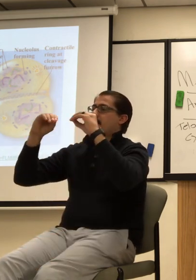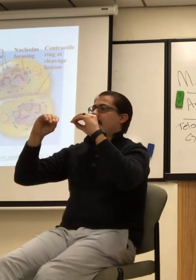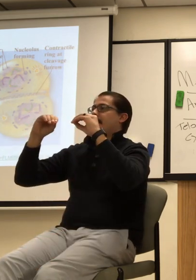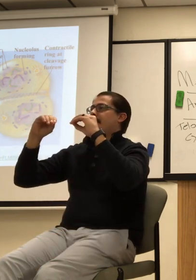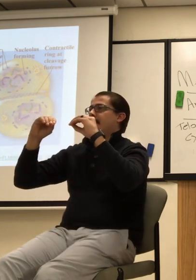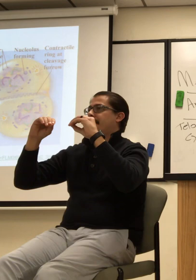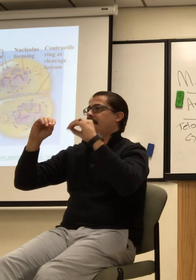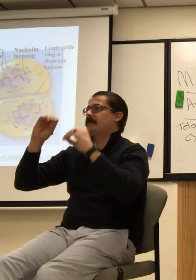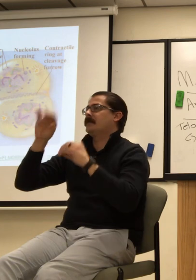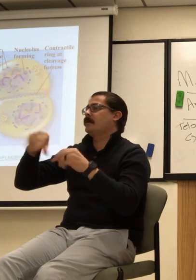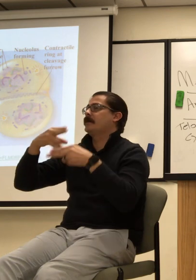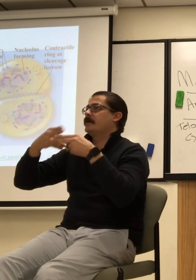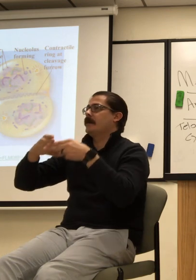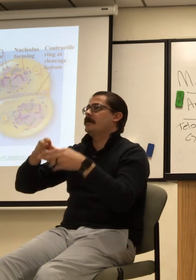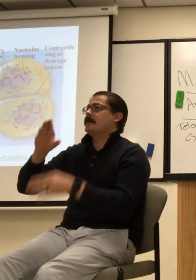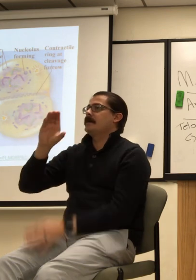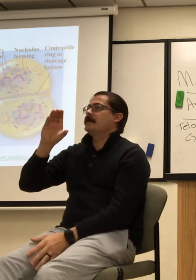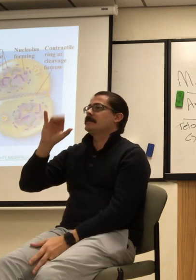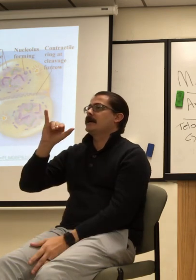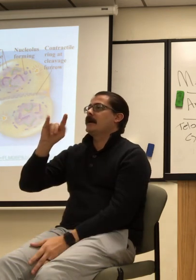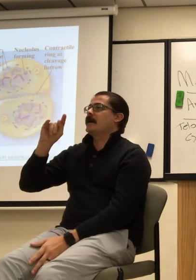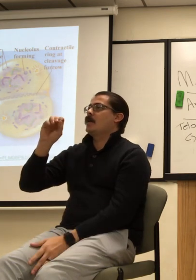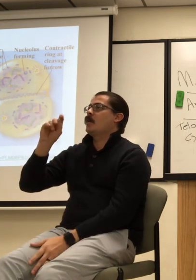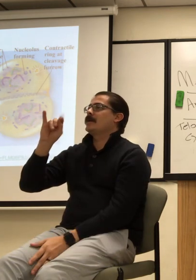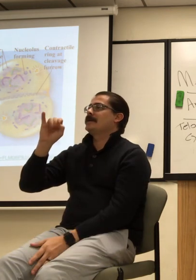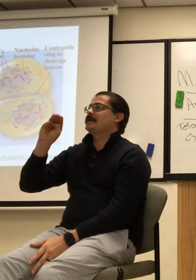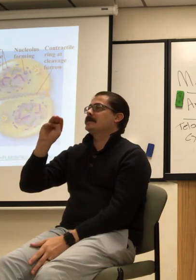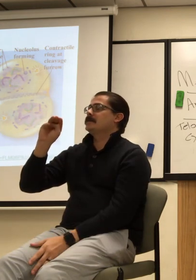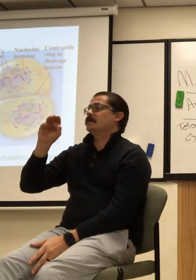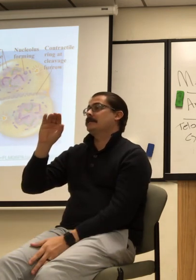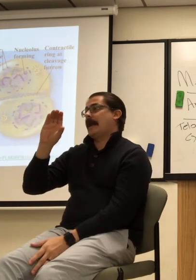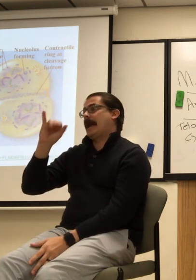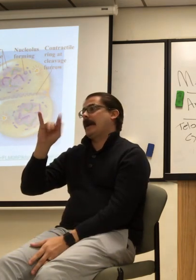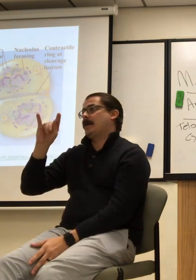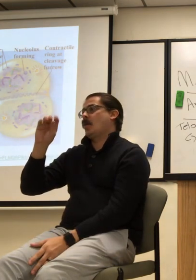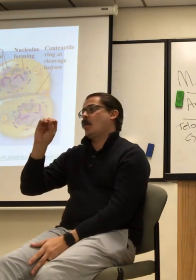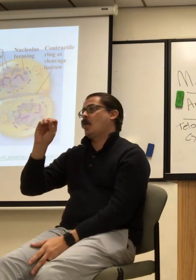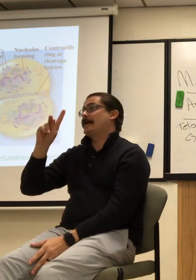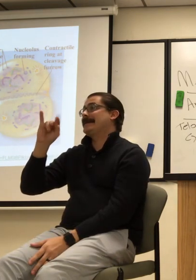Hence the name of this phase, cytokinesis. You're dividing the cytoplasm.